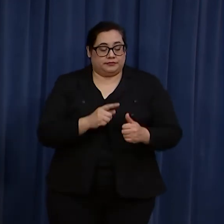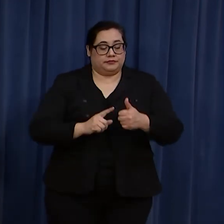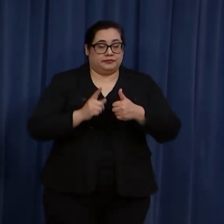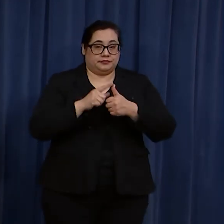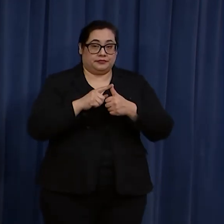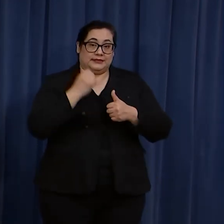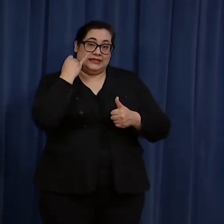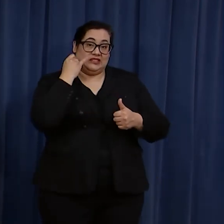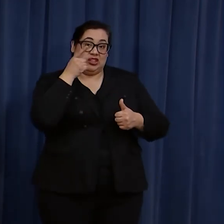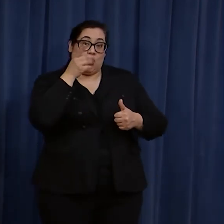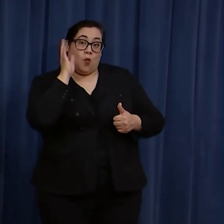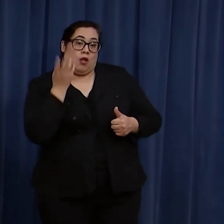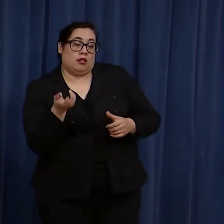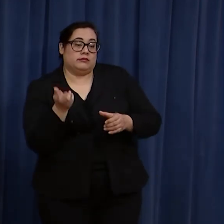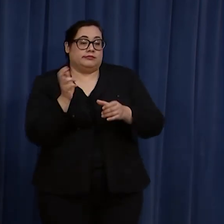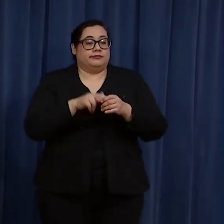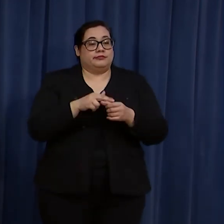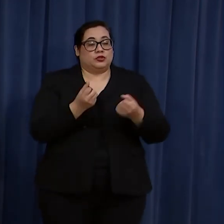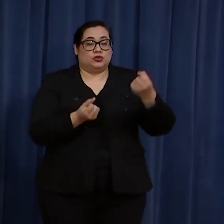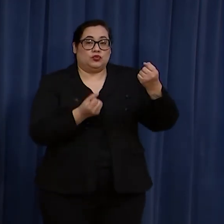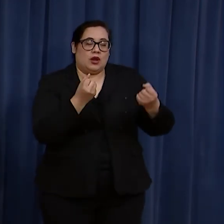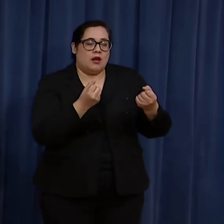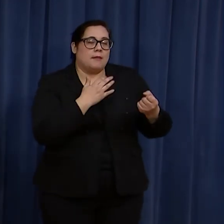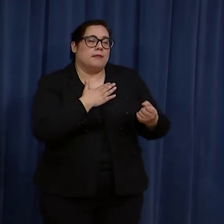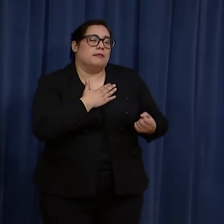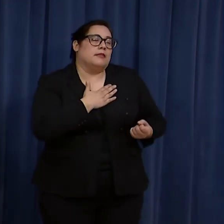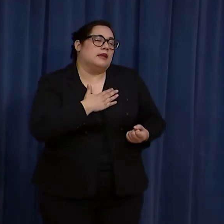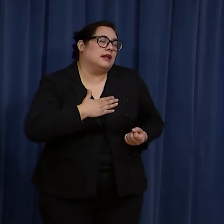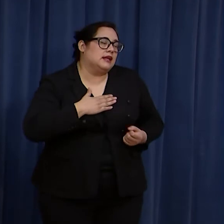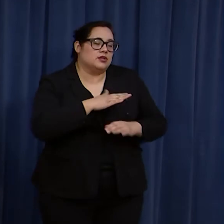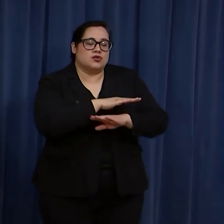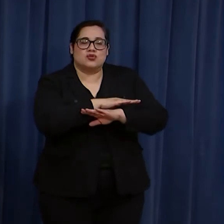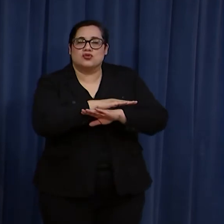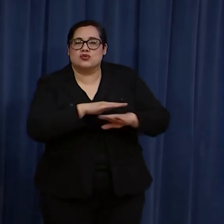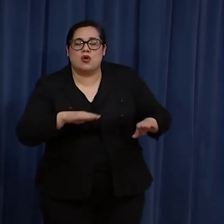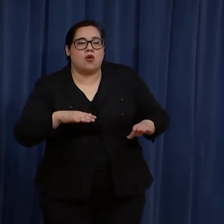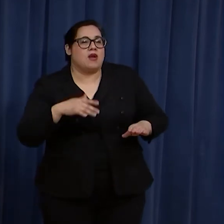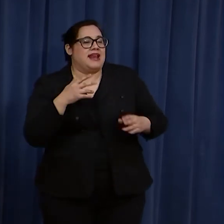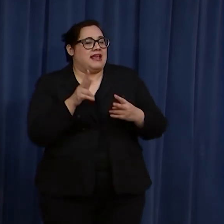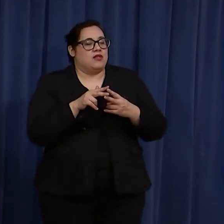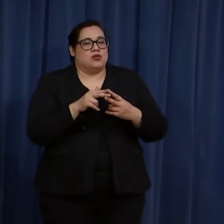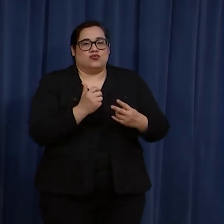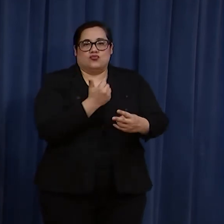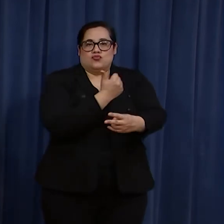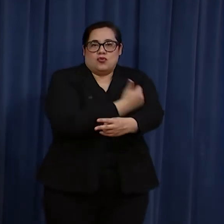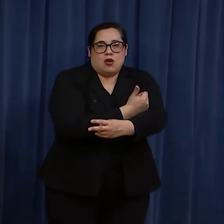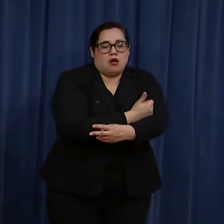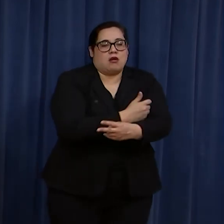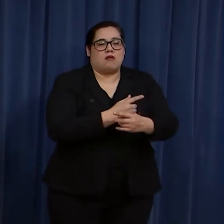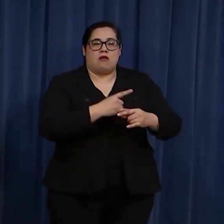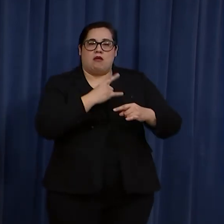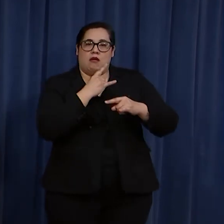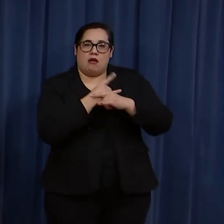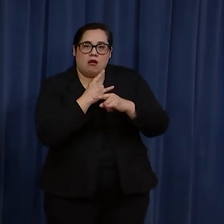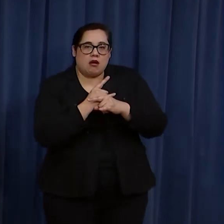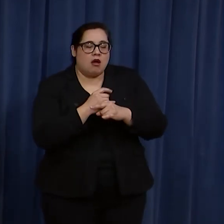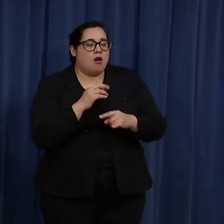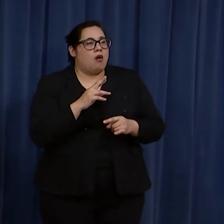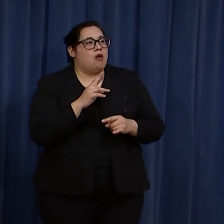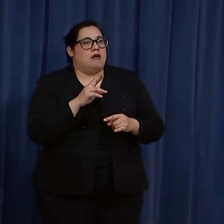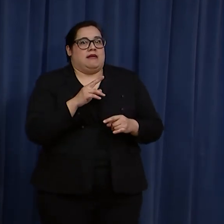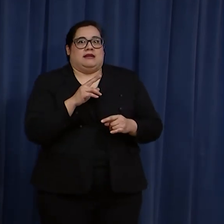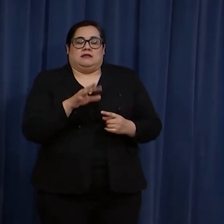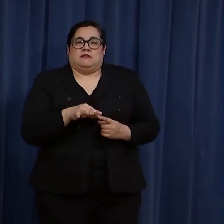you are going to get behind the wheel, please don't be under the influence of either drugs or alcohol, or certainly